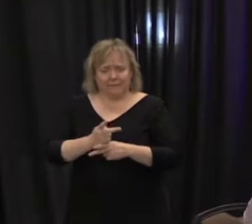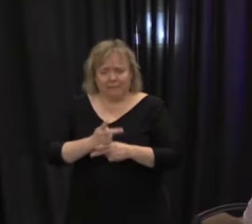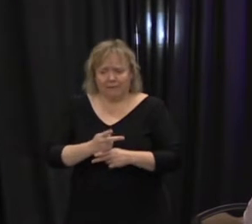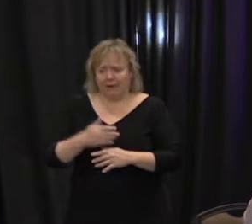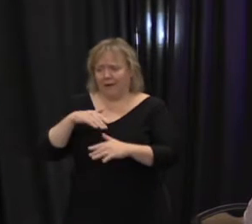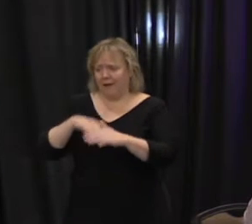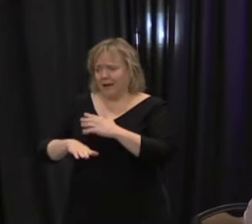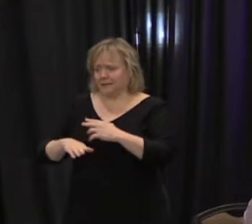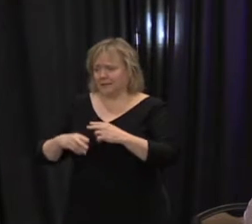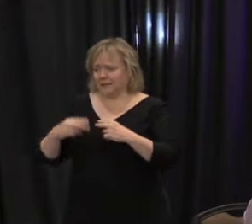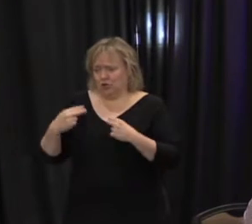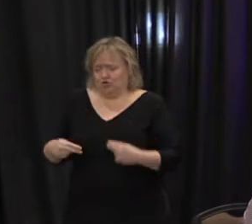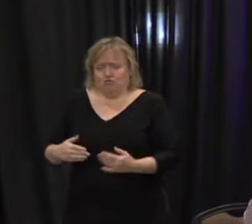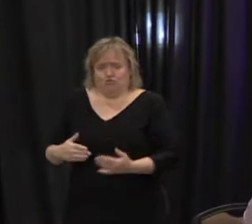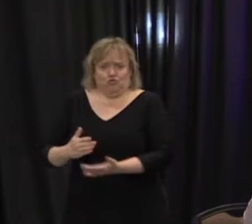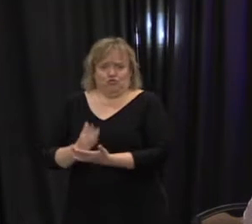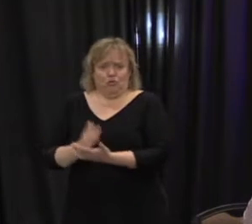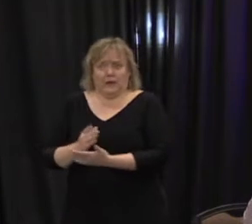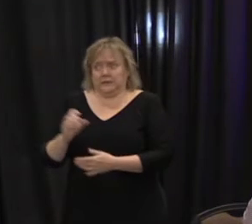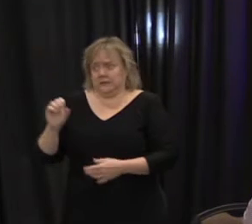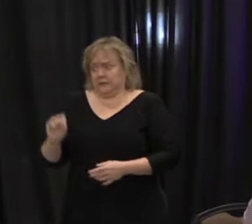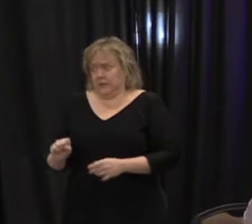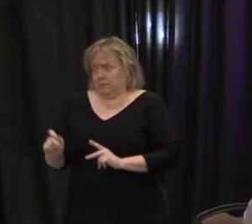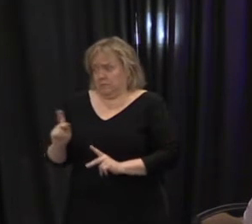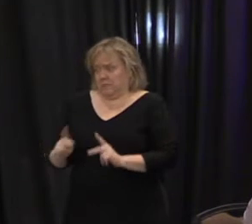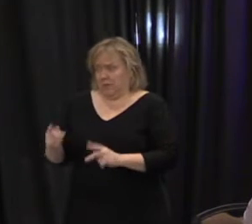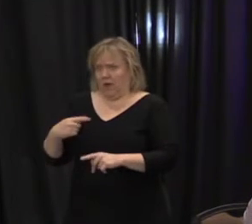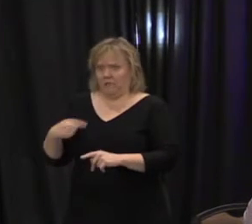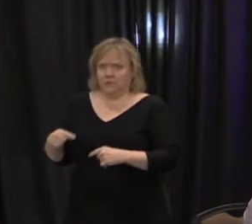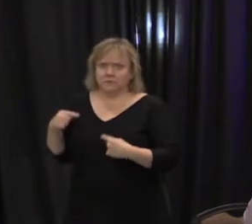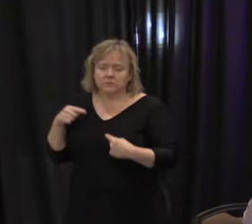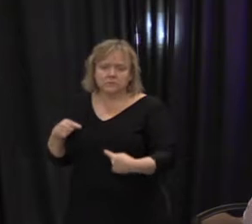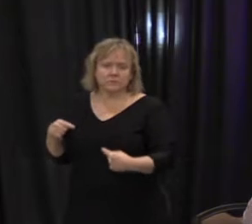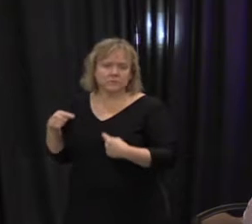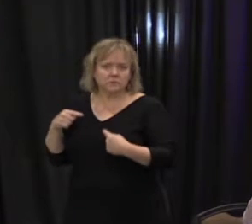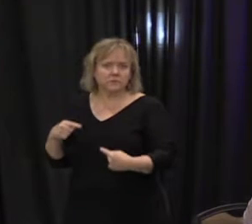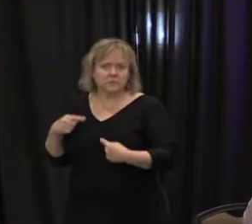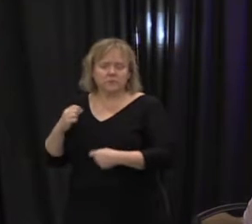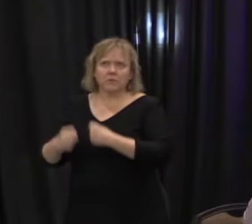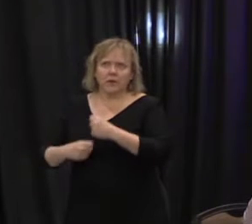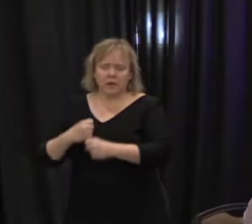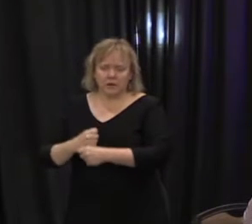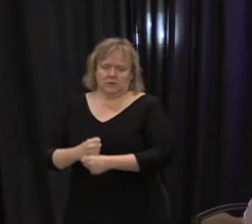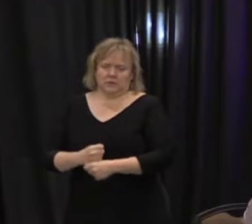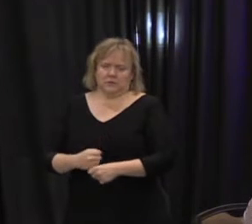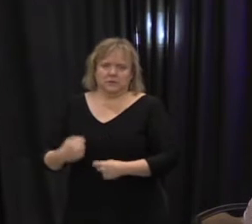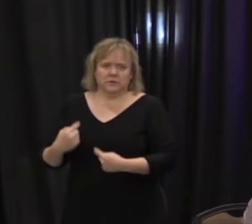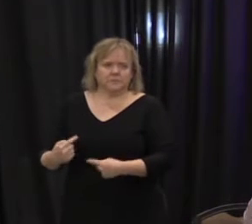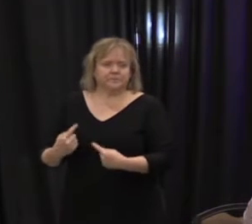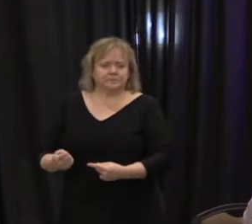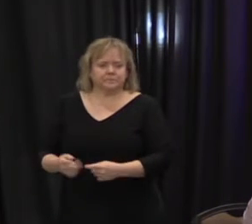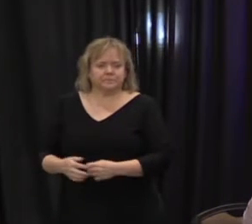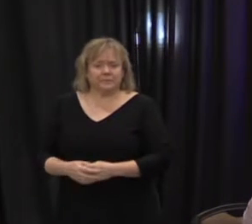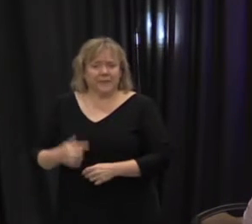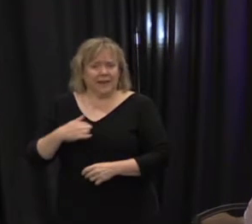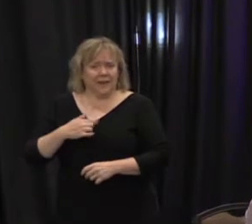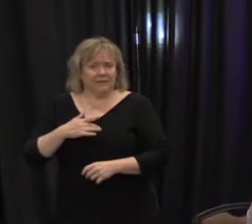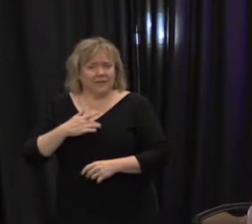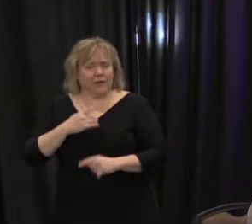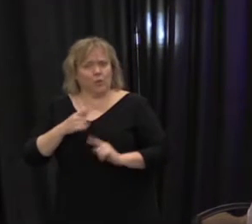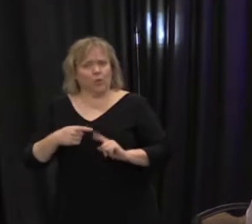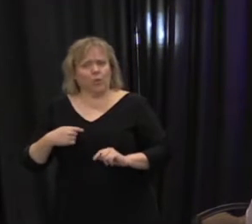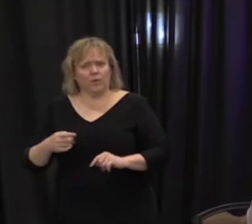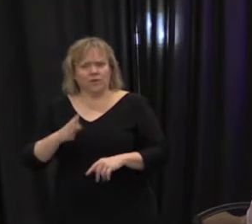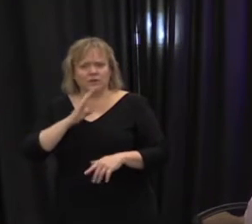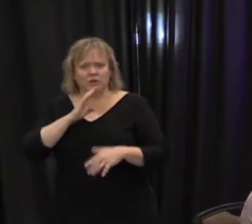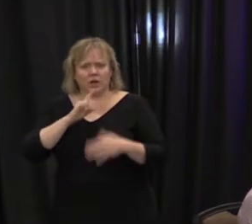is, you know, that folks have been fighting for decades. And, yeah, I feel like I'm one of those, you know, like, when we were talking about